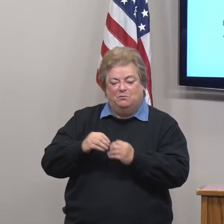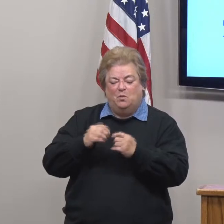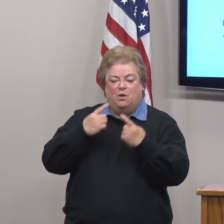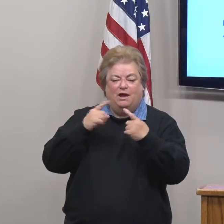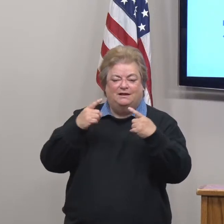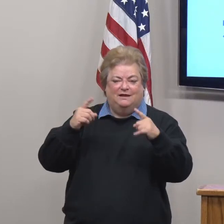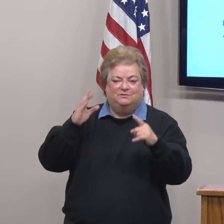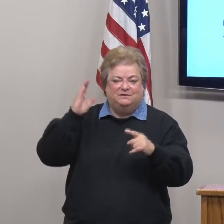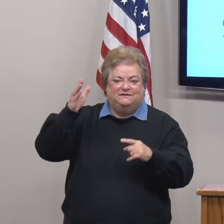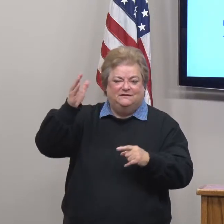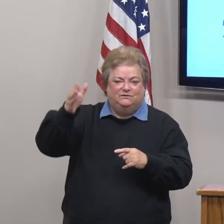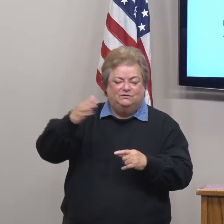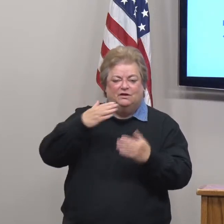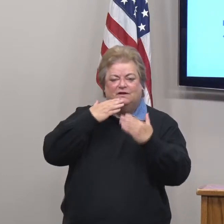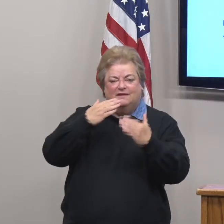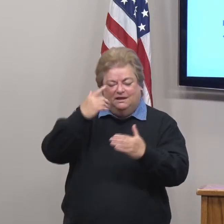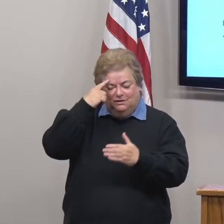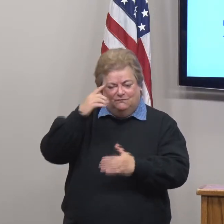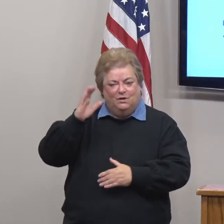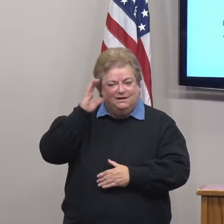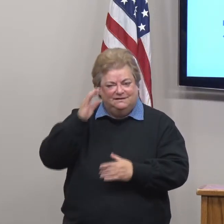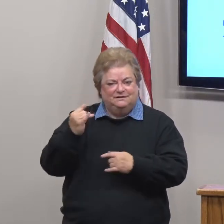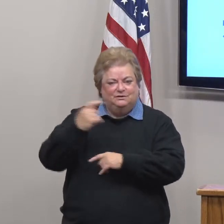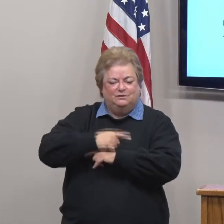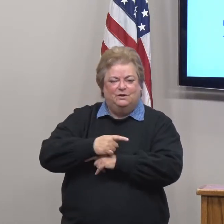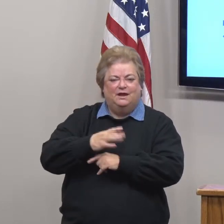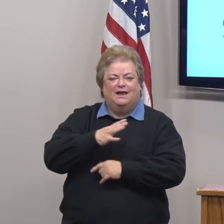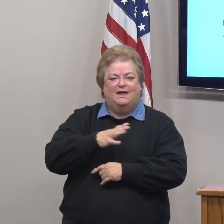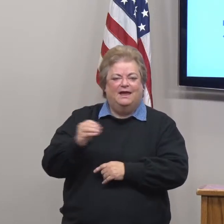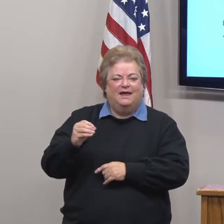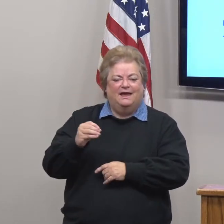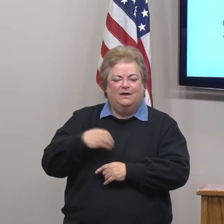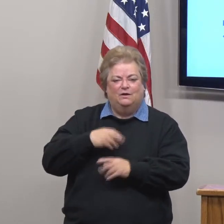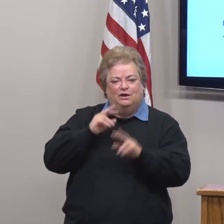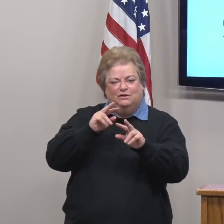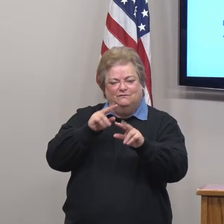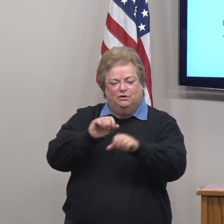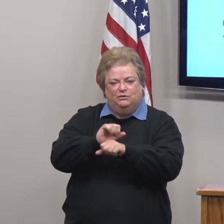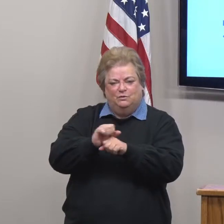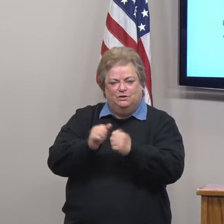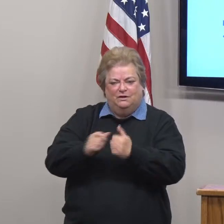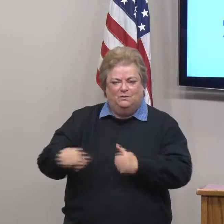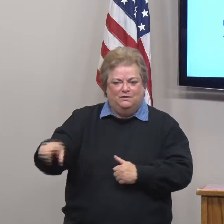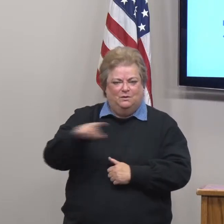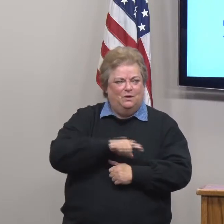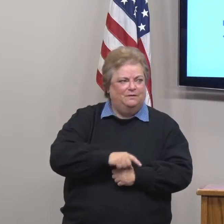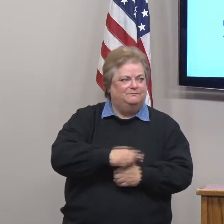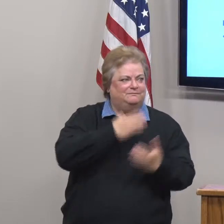in the future. But thank you so much for listening today and tune in, and we look forward to working with you.